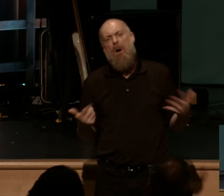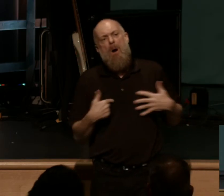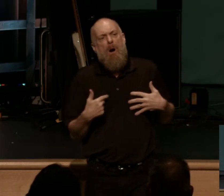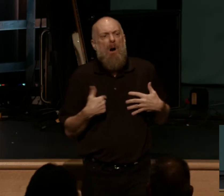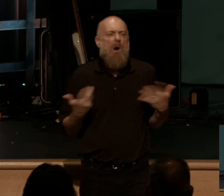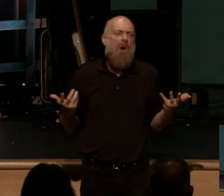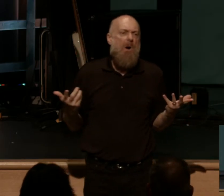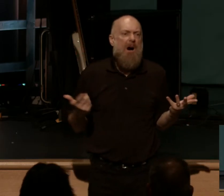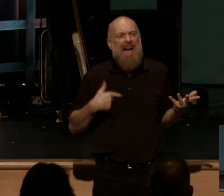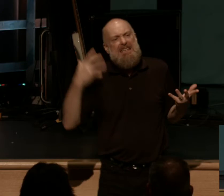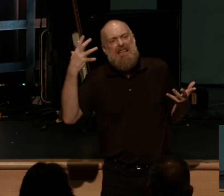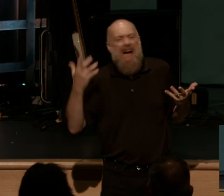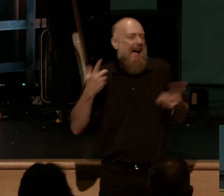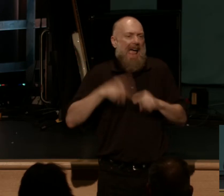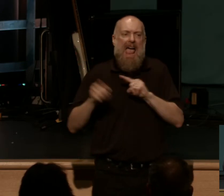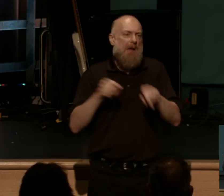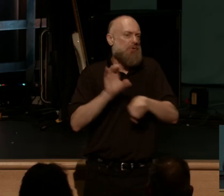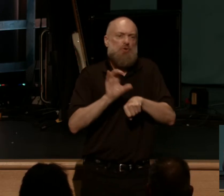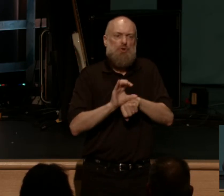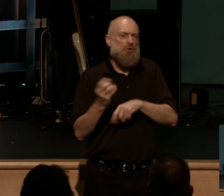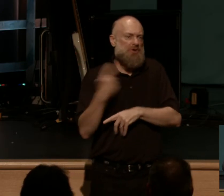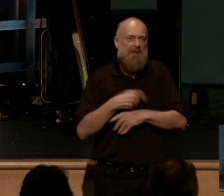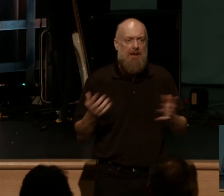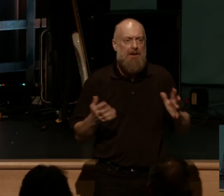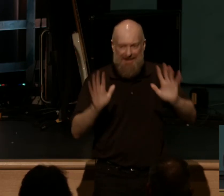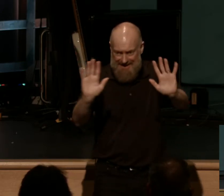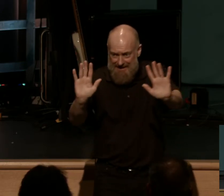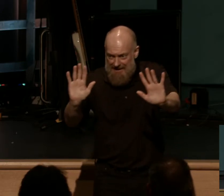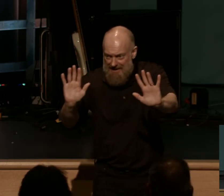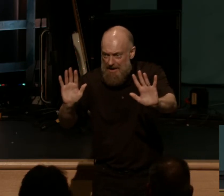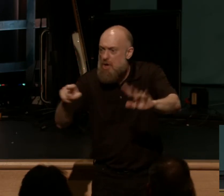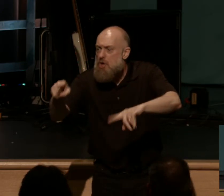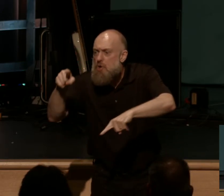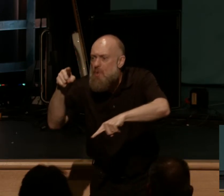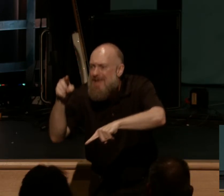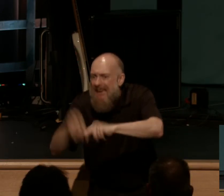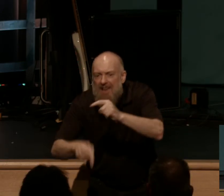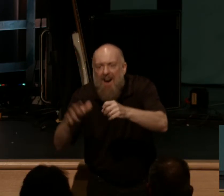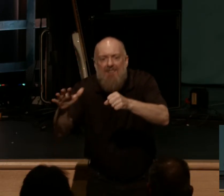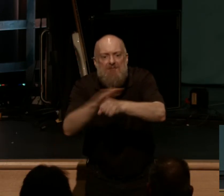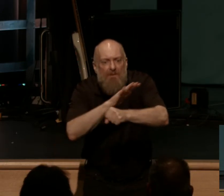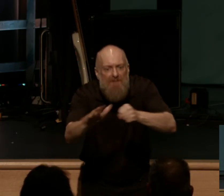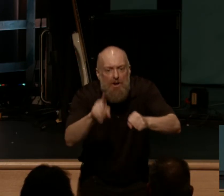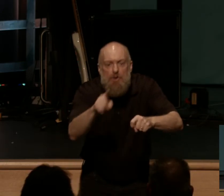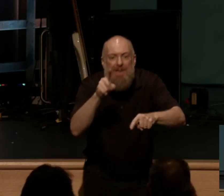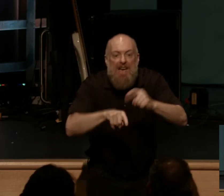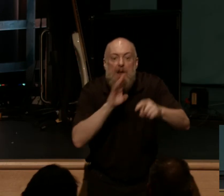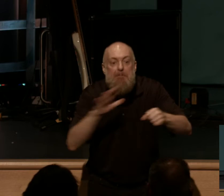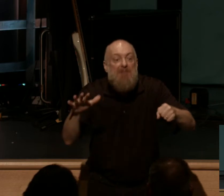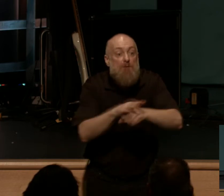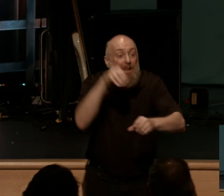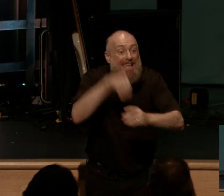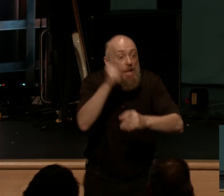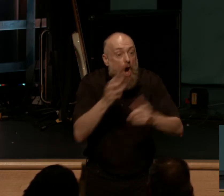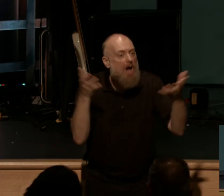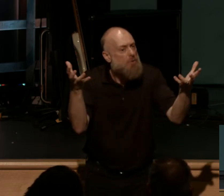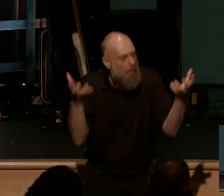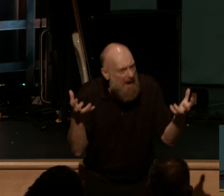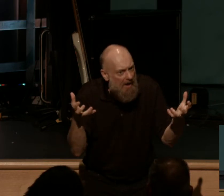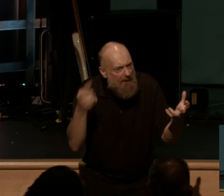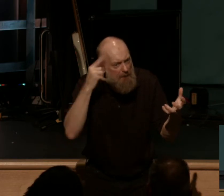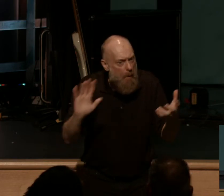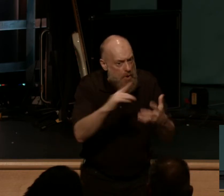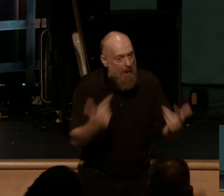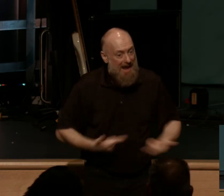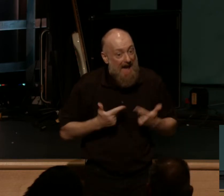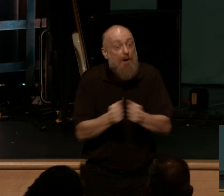I don't need to do whatever. Listen. Biblically speaking right now, you cannot fulfill, you cannot be fully in God's will for your